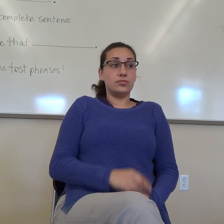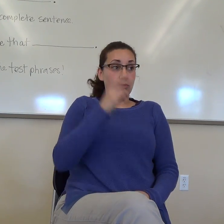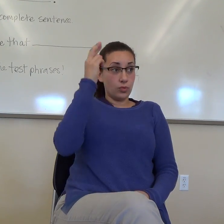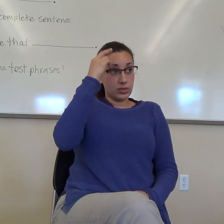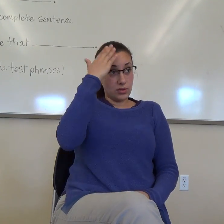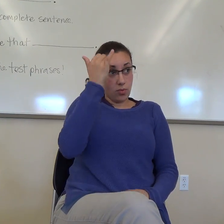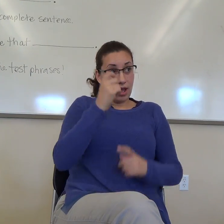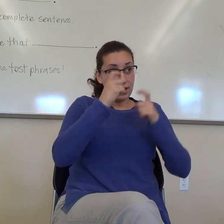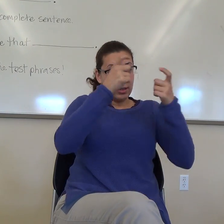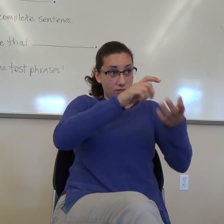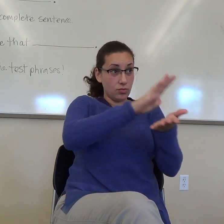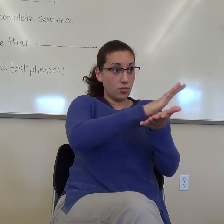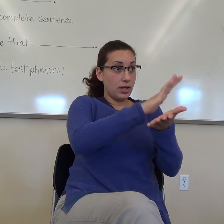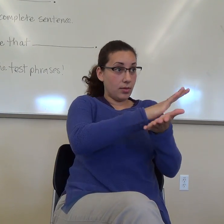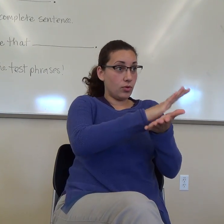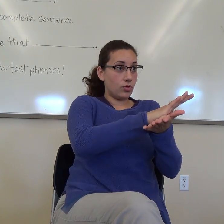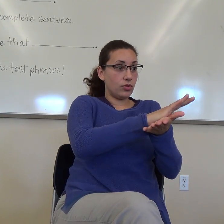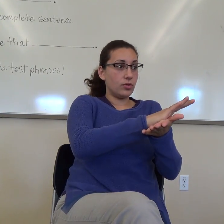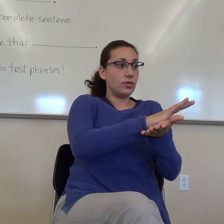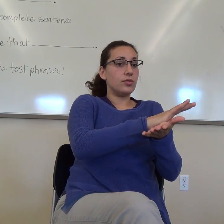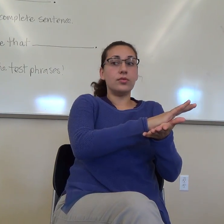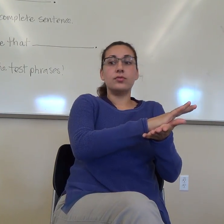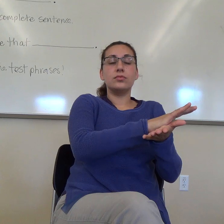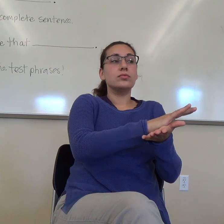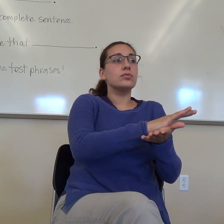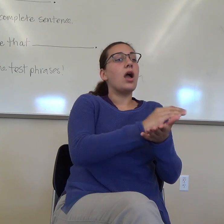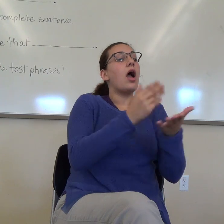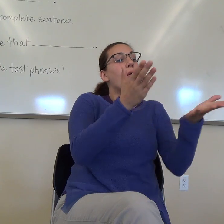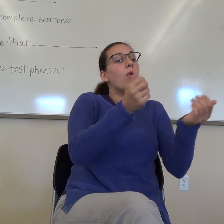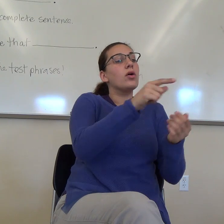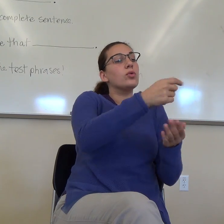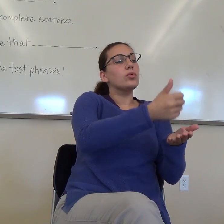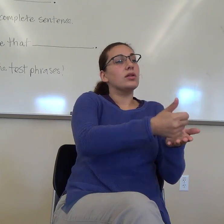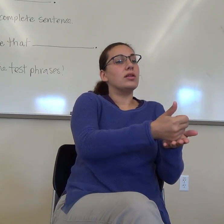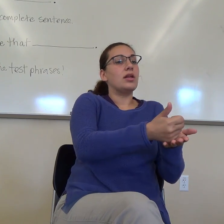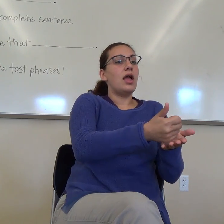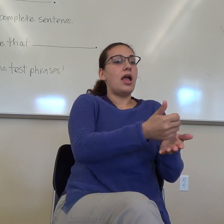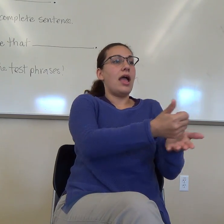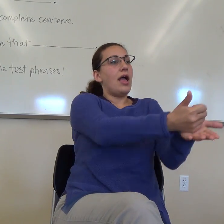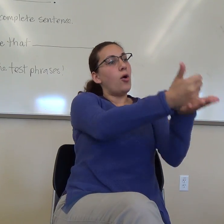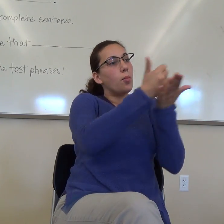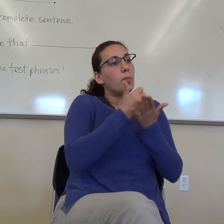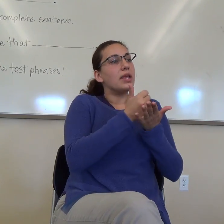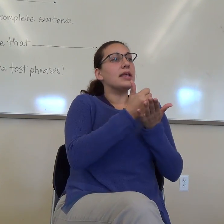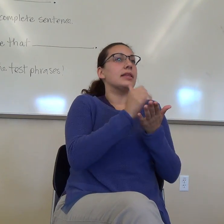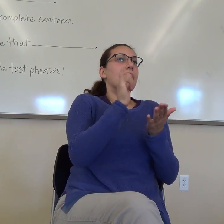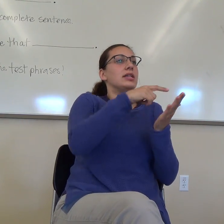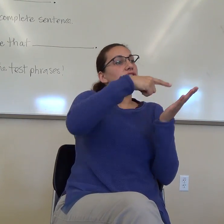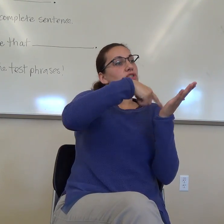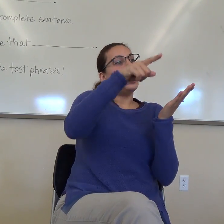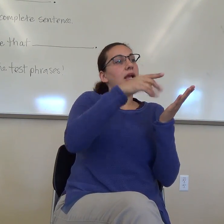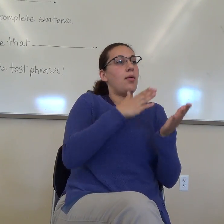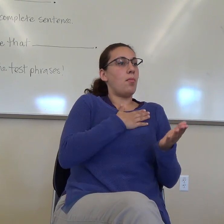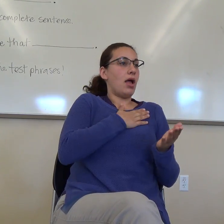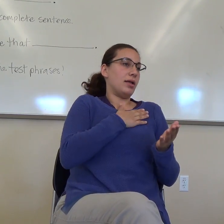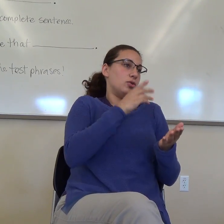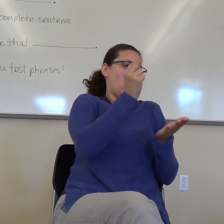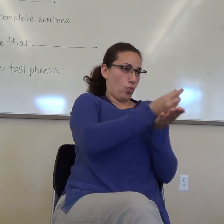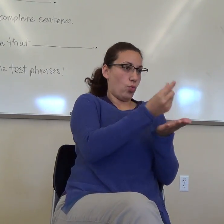is to have you help me proofread my records. So if I have something that's different from what you